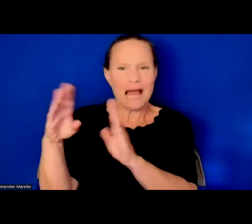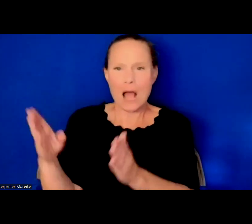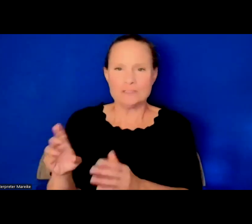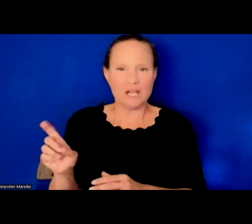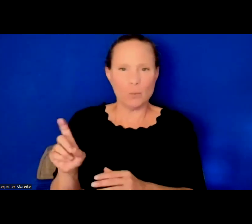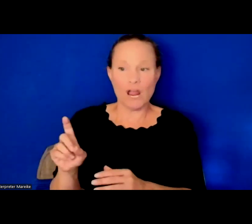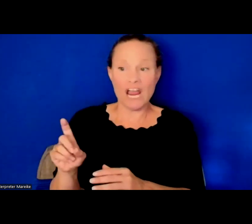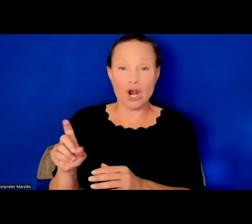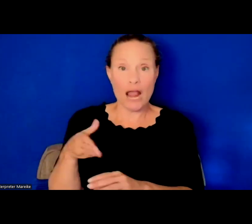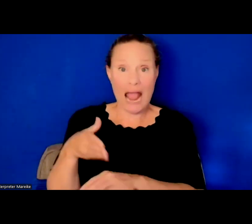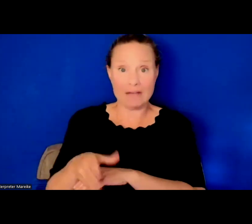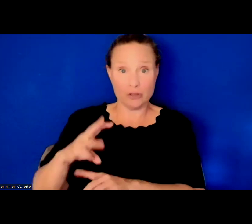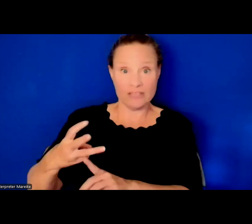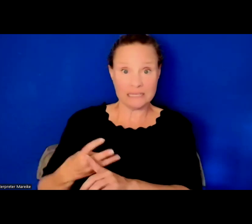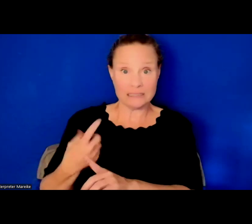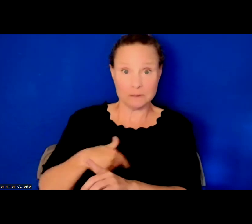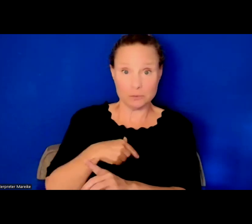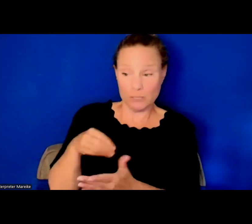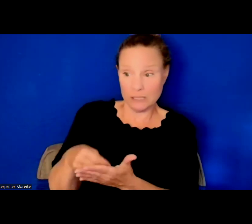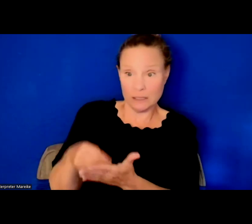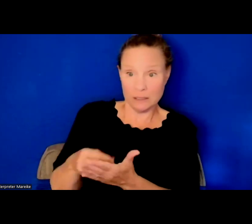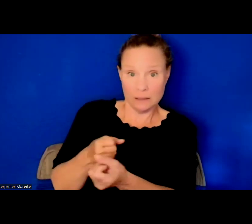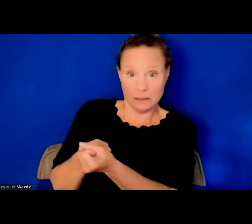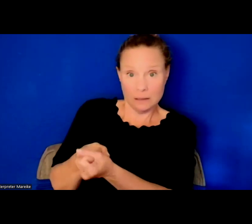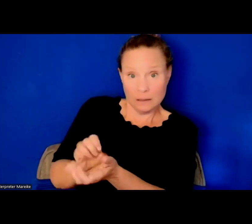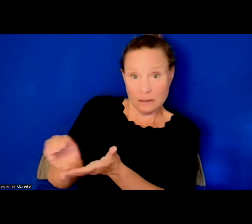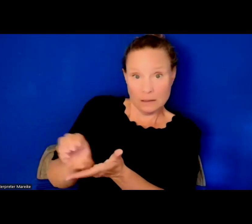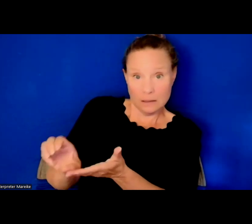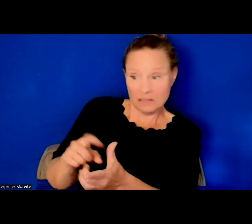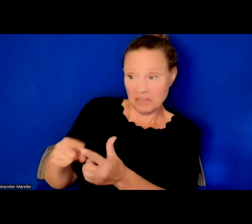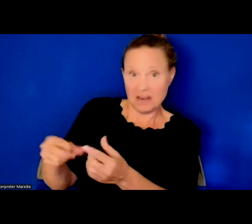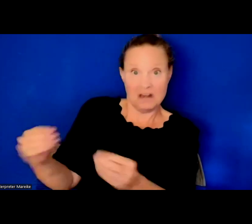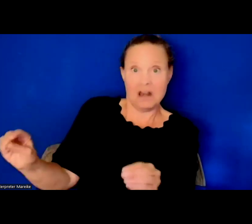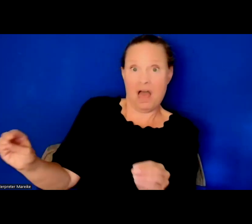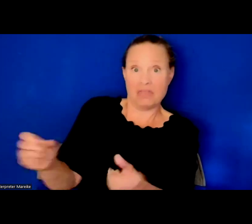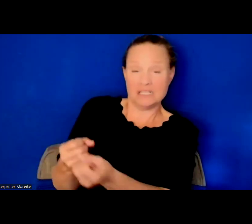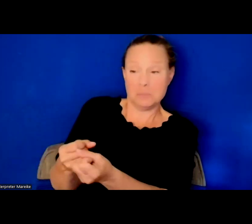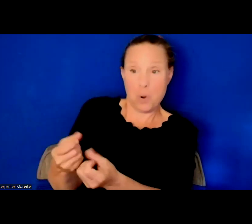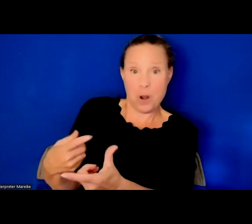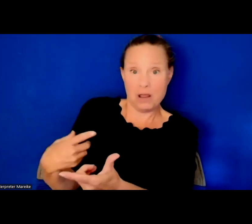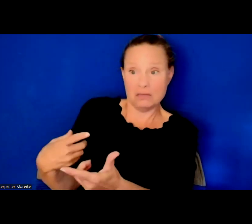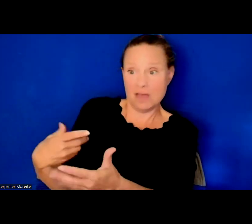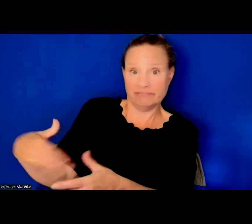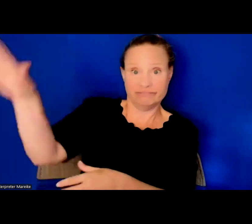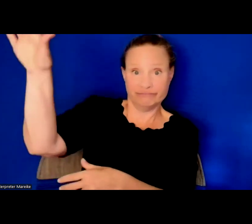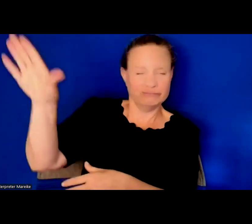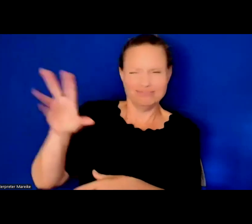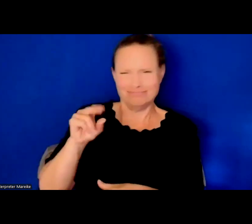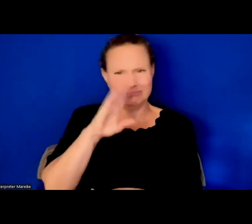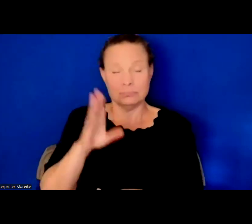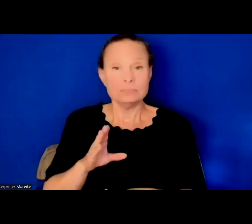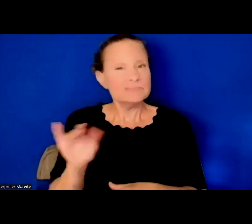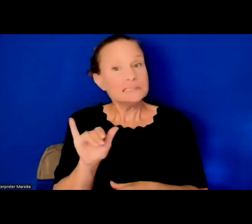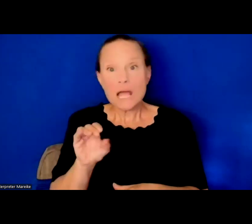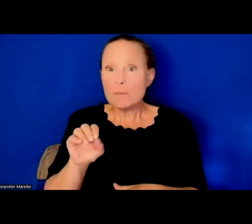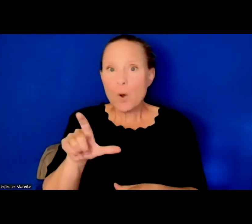a sustainable. Another good example is Olmsted, right? We have folks on the Olmsted program